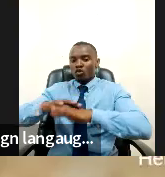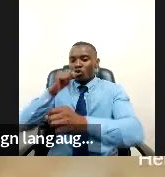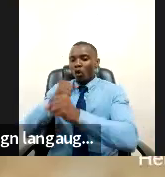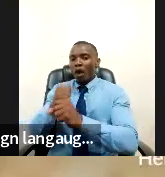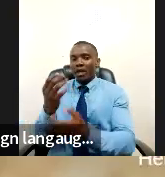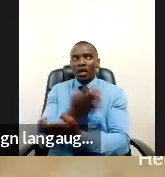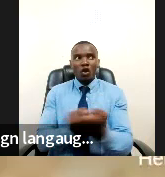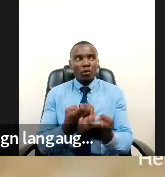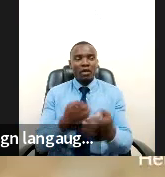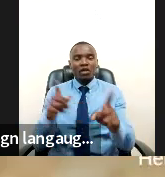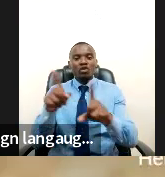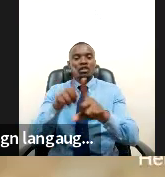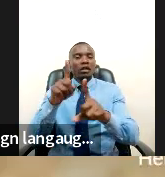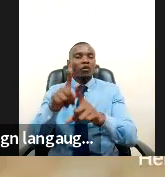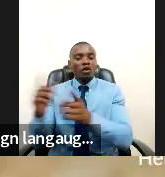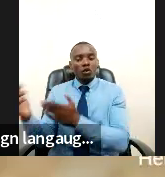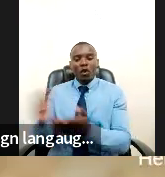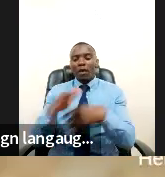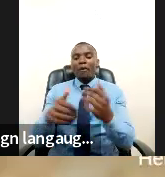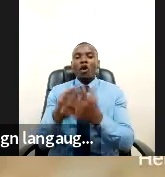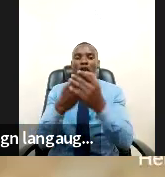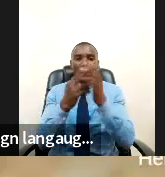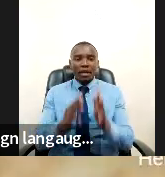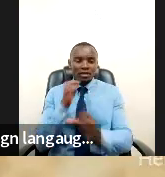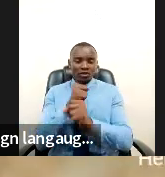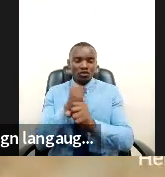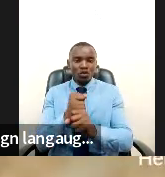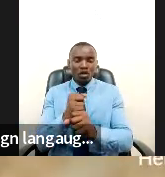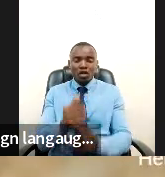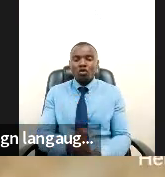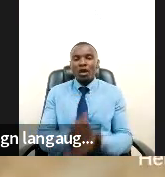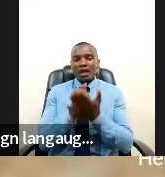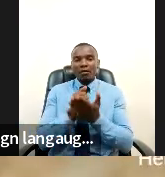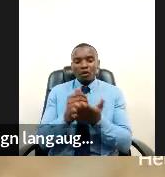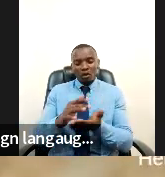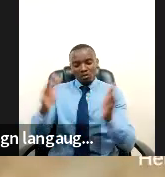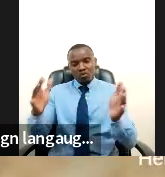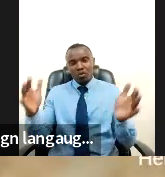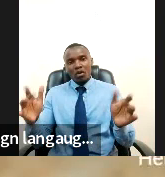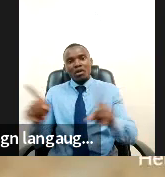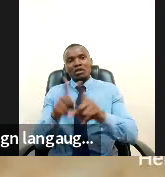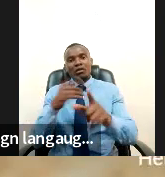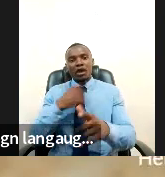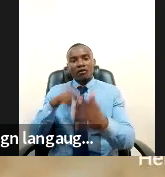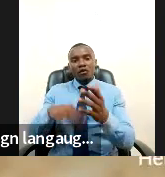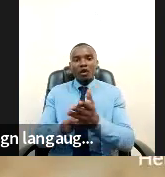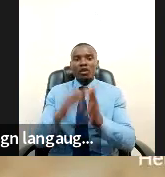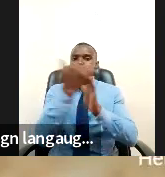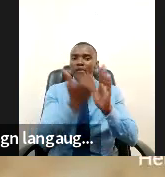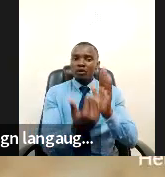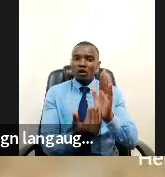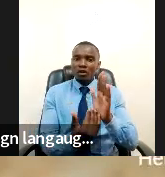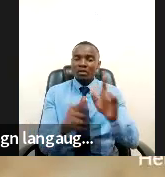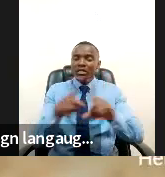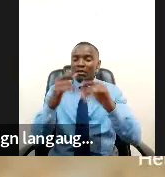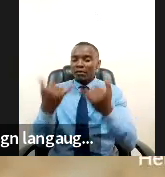We welcome partners to help grow the AT ecosystem. We run accelerator programs. We are trying to come up